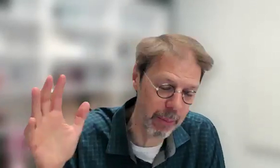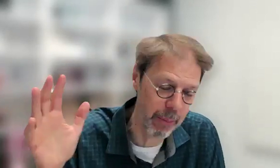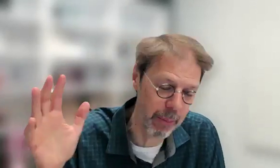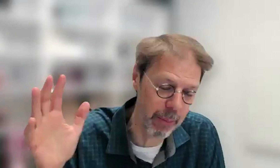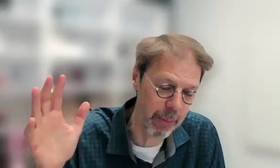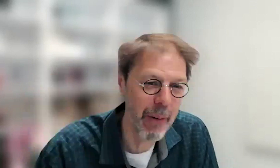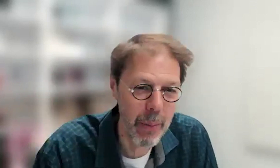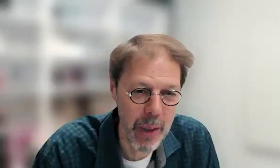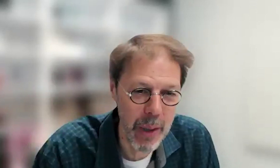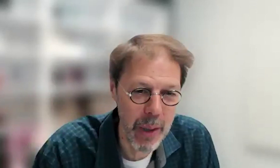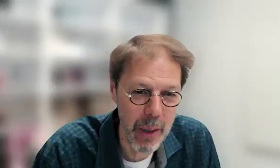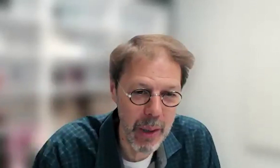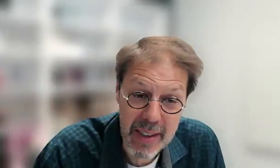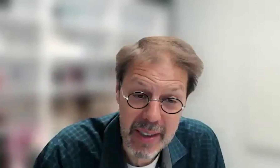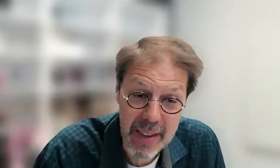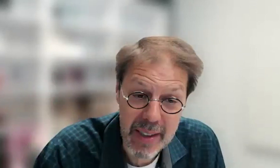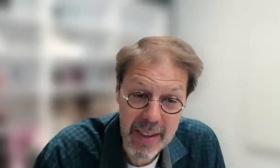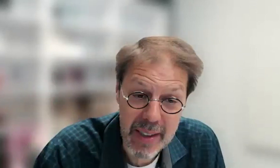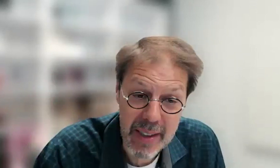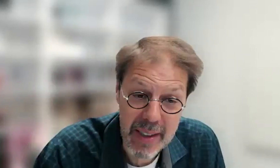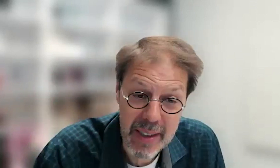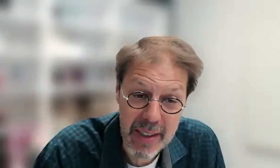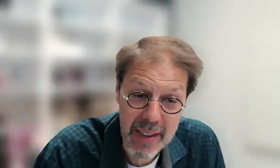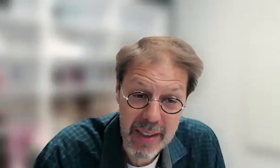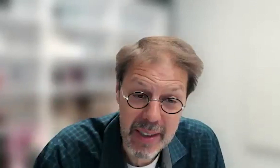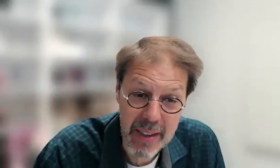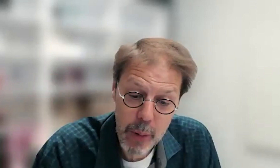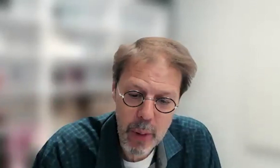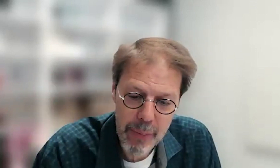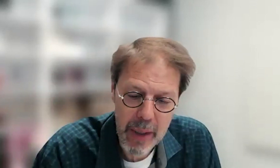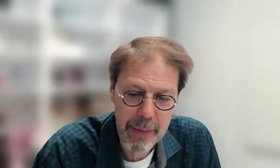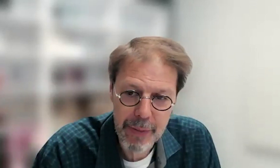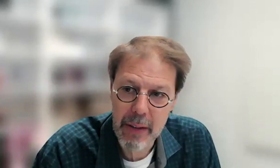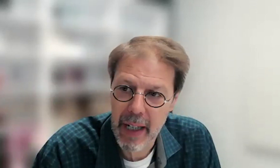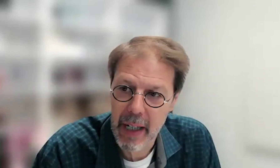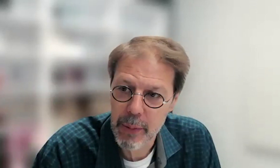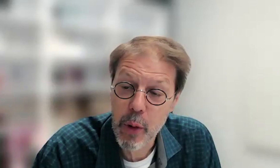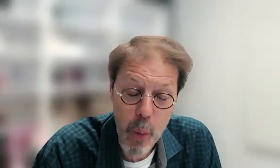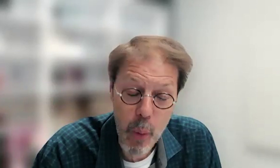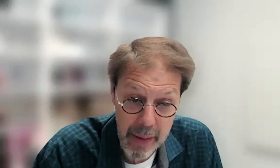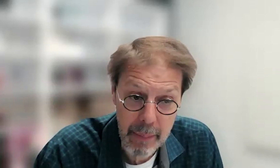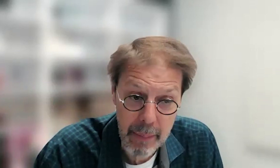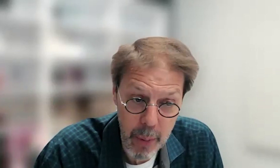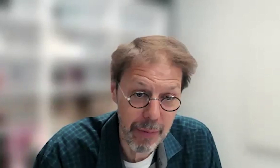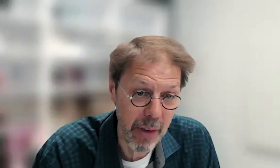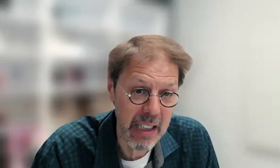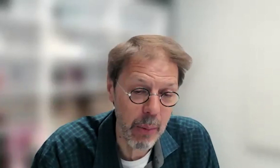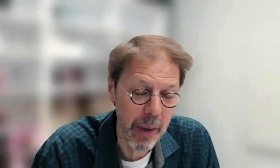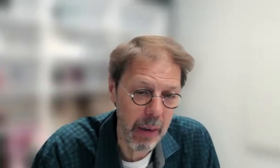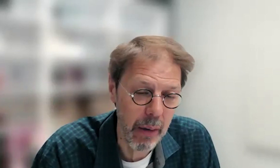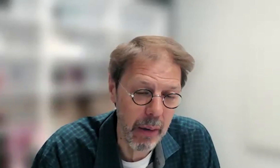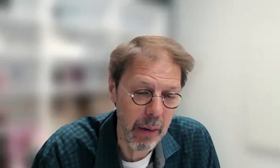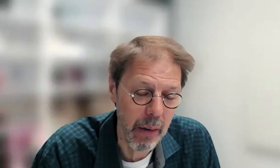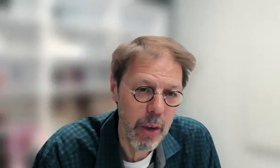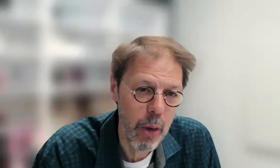risks, but anyway, we also need to start thinking about what is it that we could do if we figure out a new way, which Vivienne has